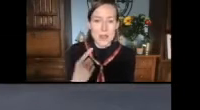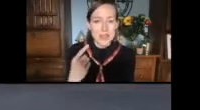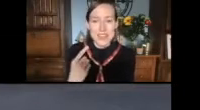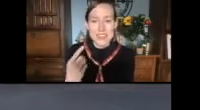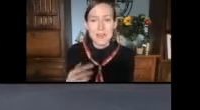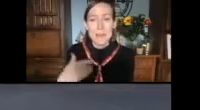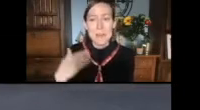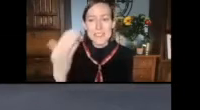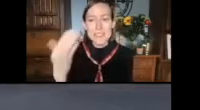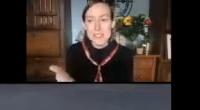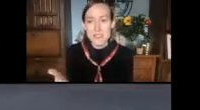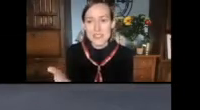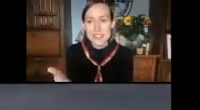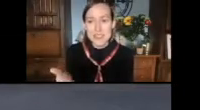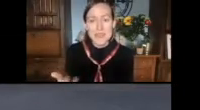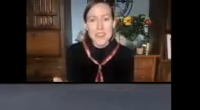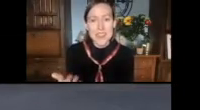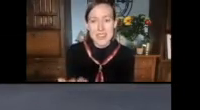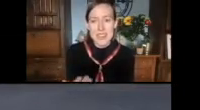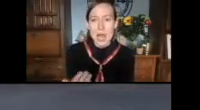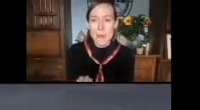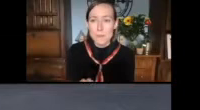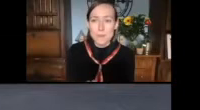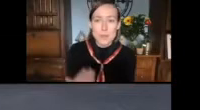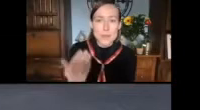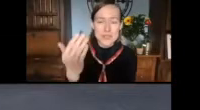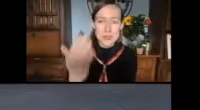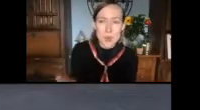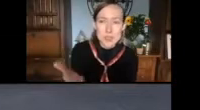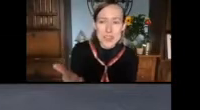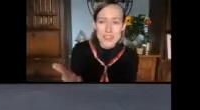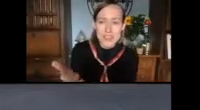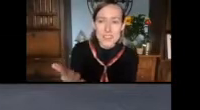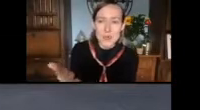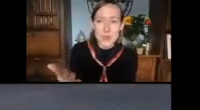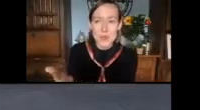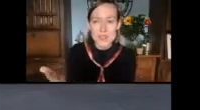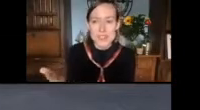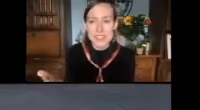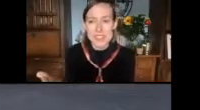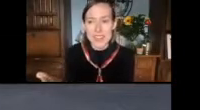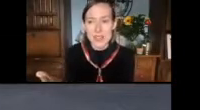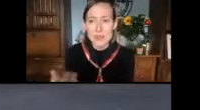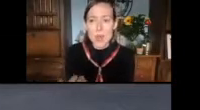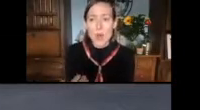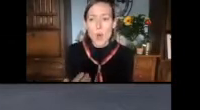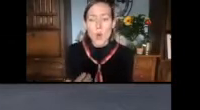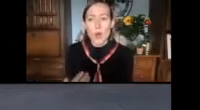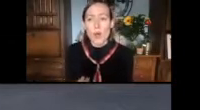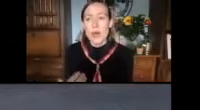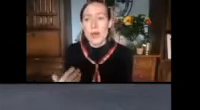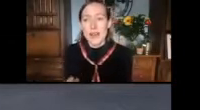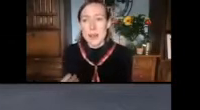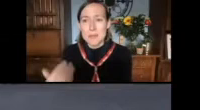an American accent might sound different than Miss Simone's accent that we'll be presenting later,